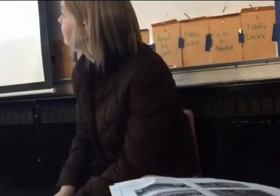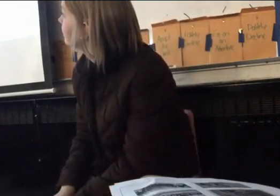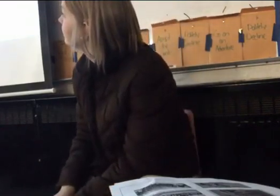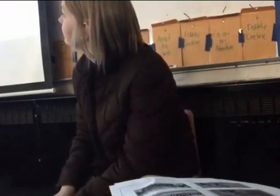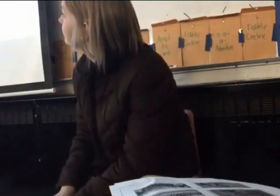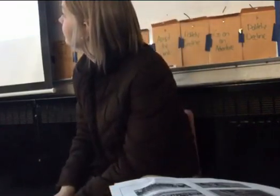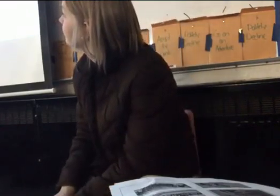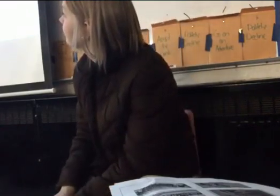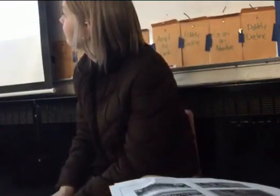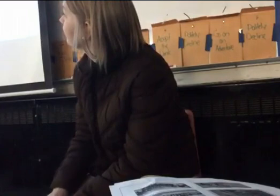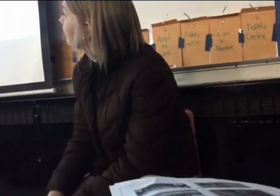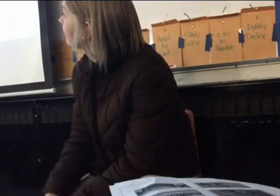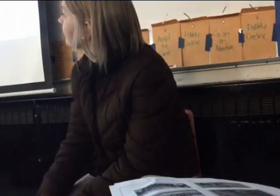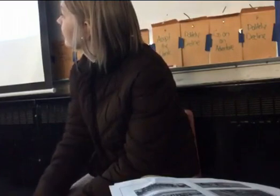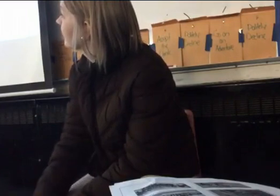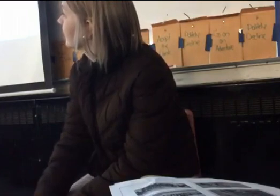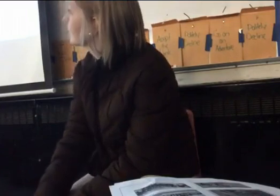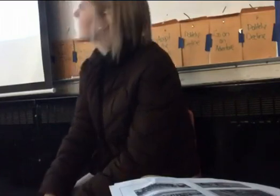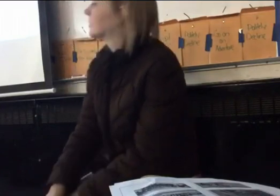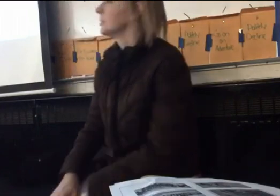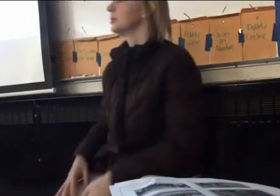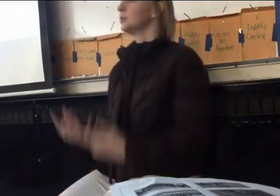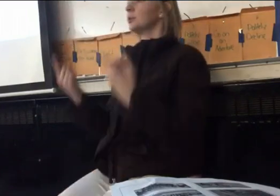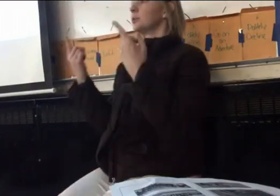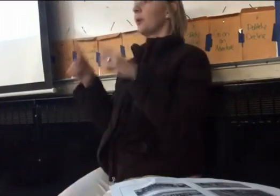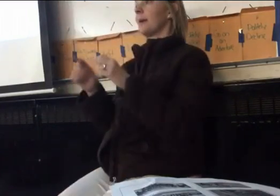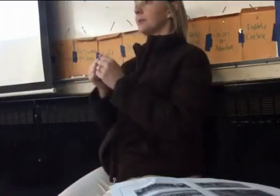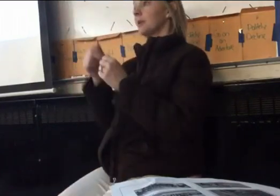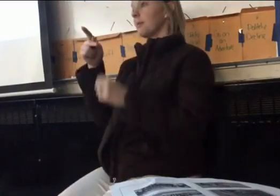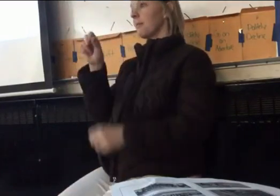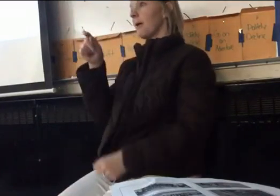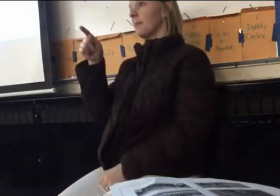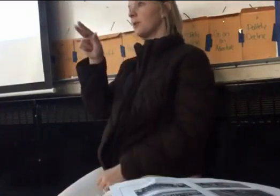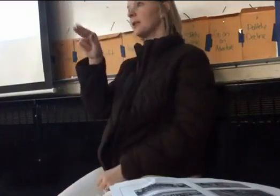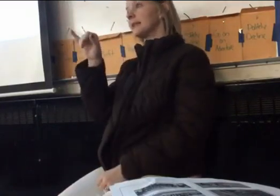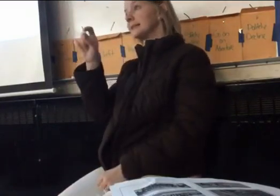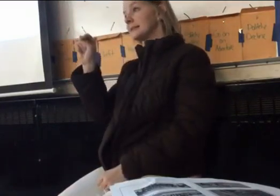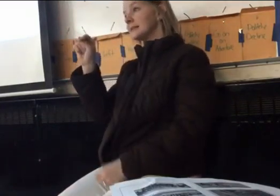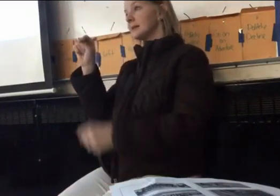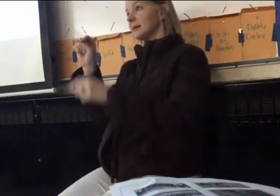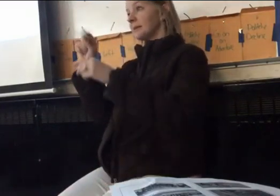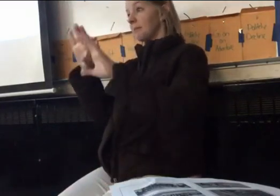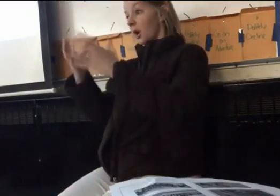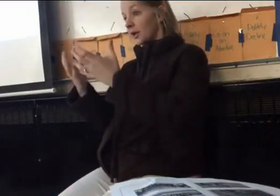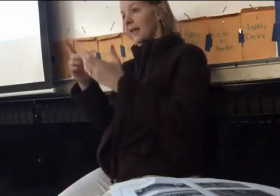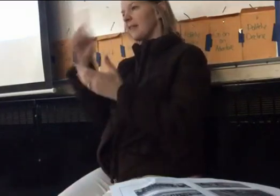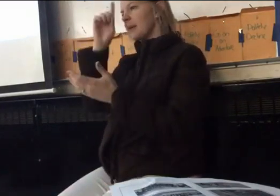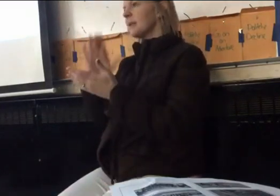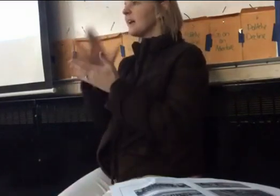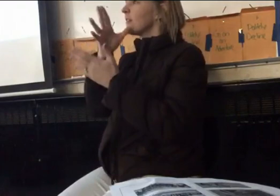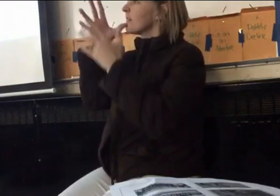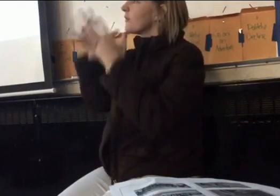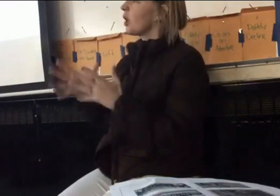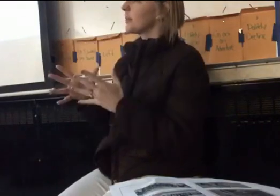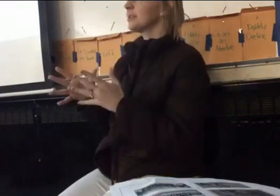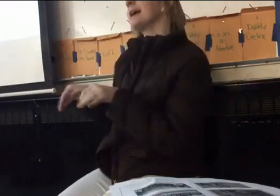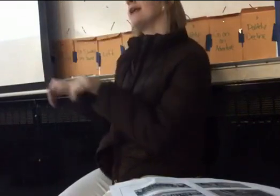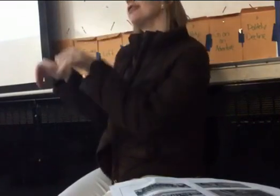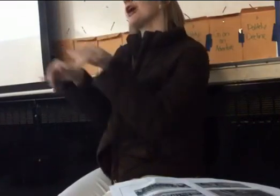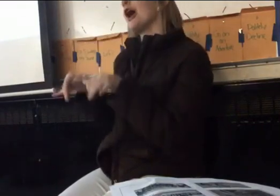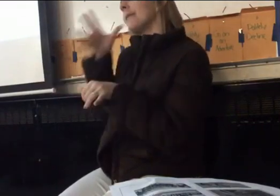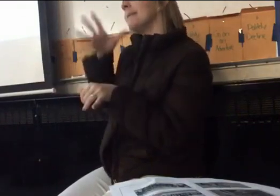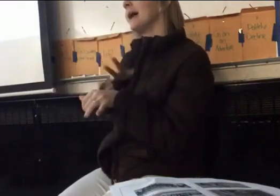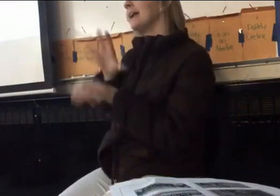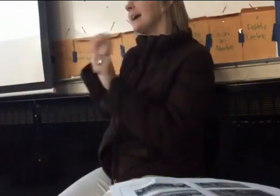So here's basically what is going to happen with the Populist Party. They believe that the farmers, the common man, can be able to